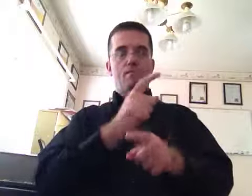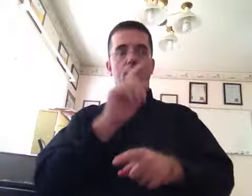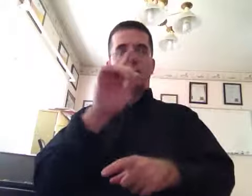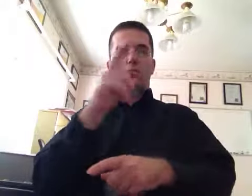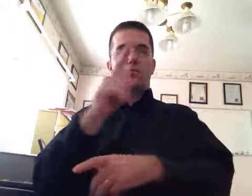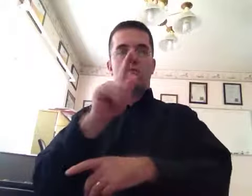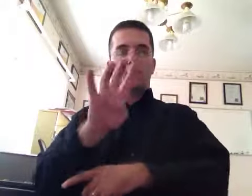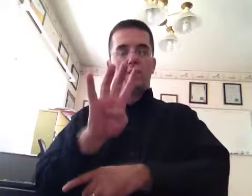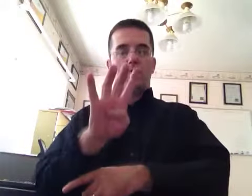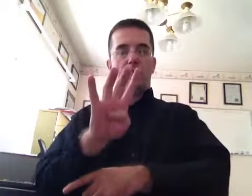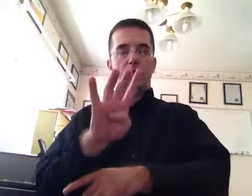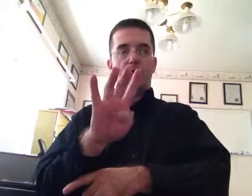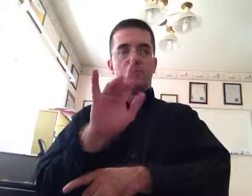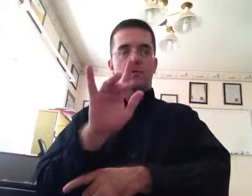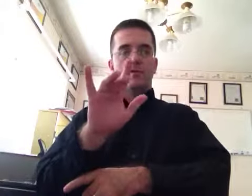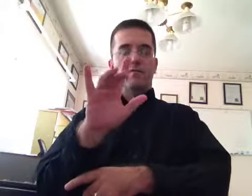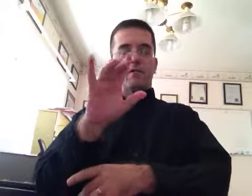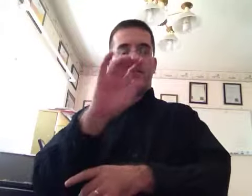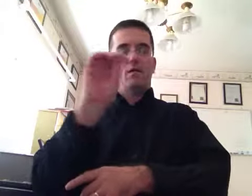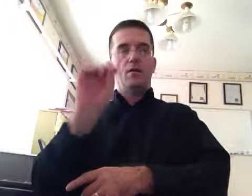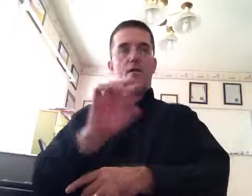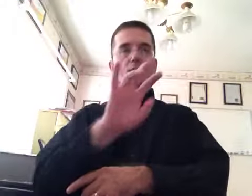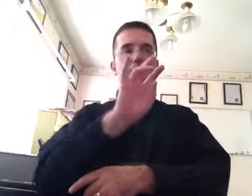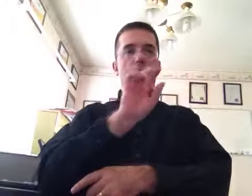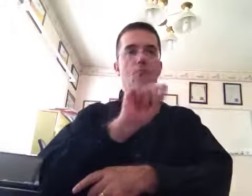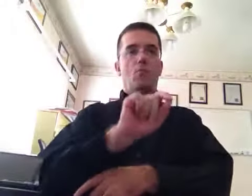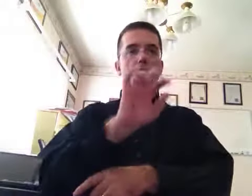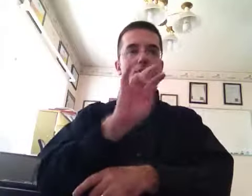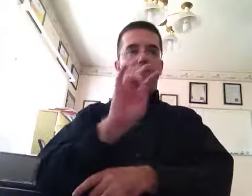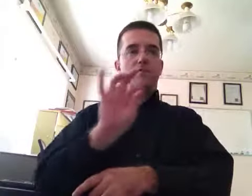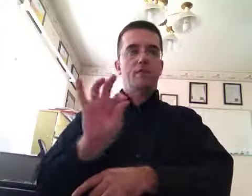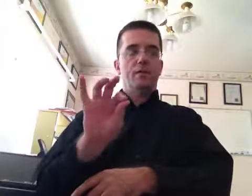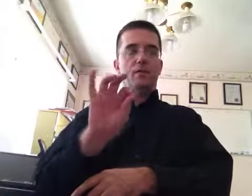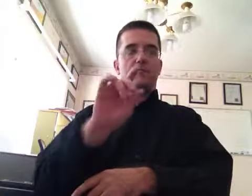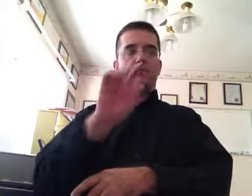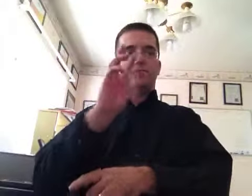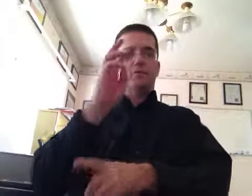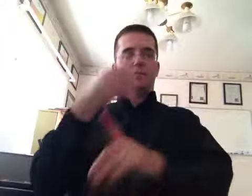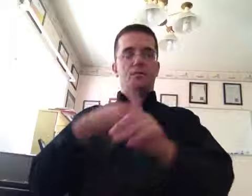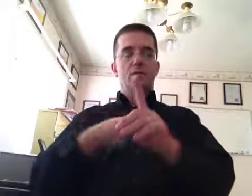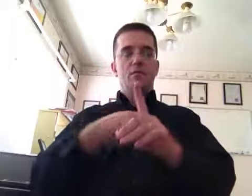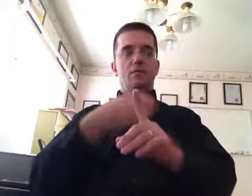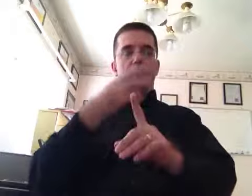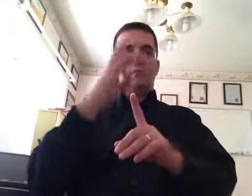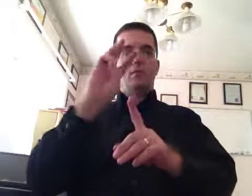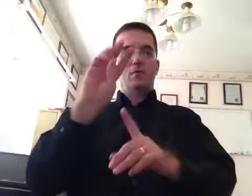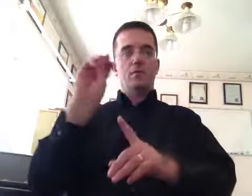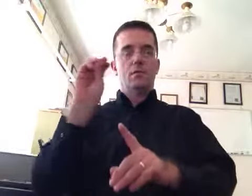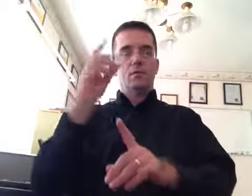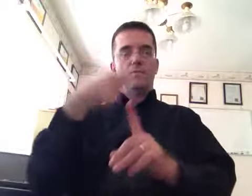was 0.99% interest on a $70 payment for 60 months, and that's about 30% interest. So